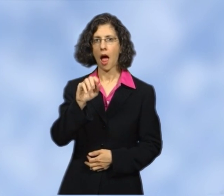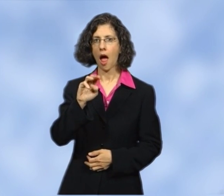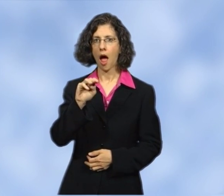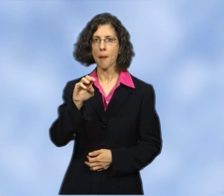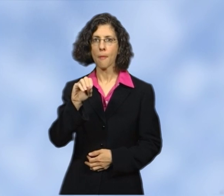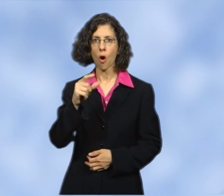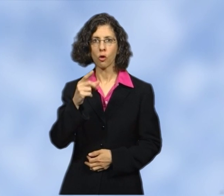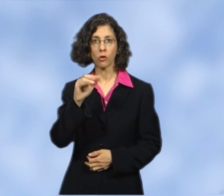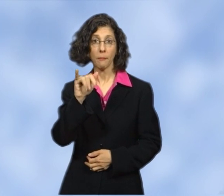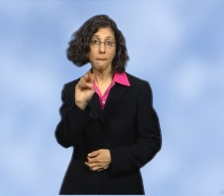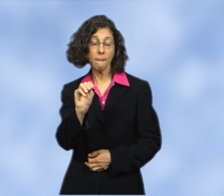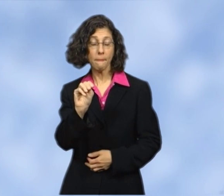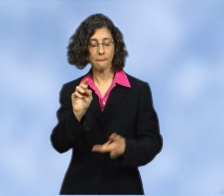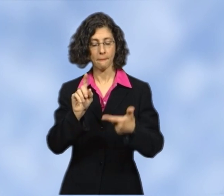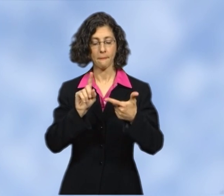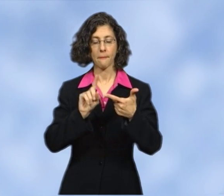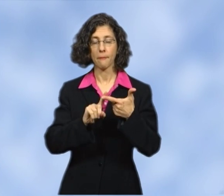diagnostic mammograms,